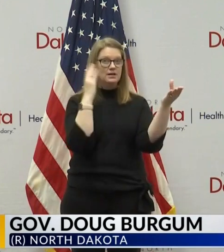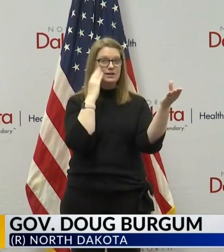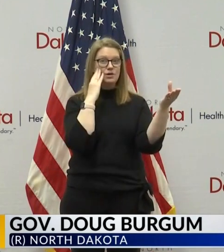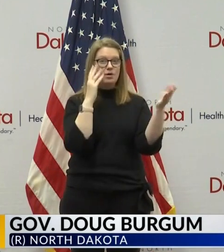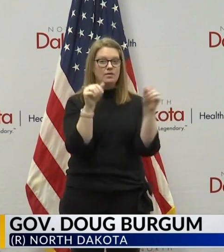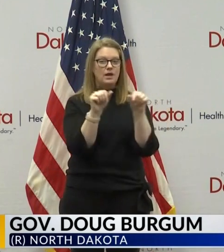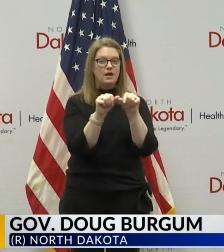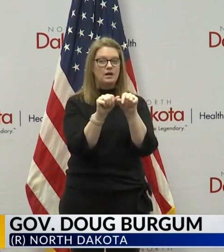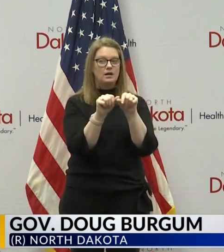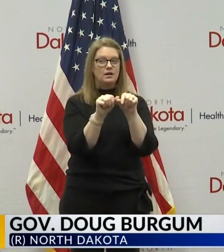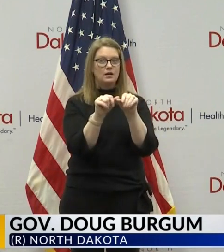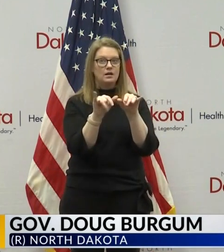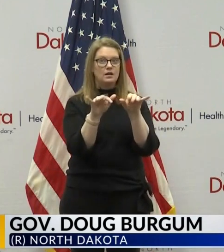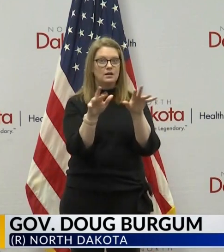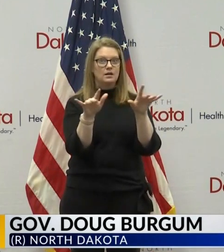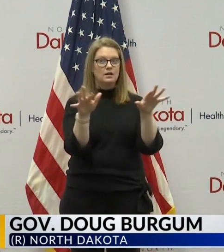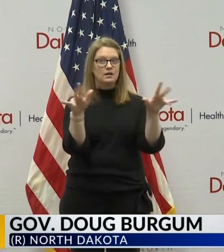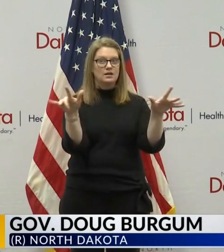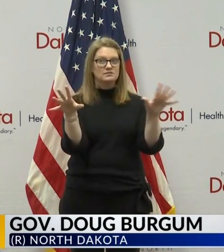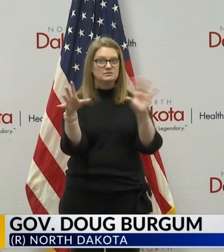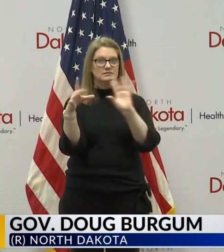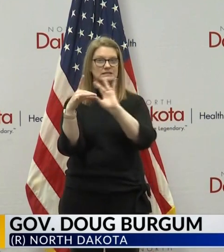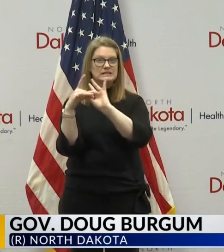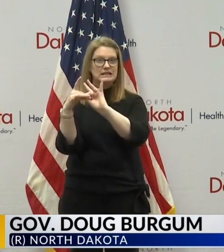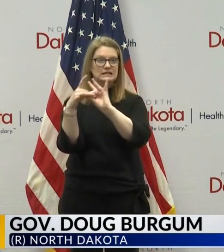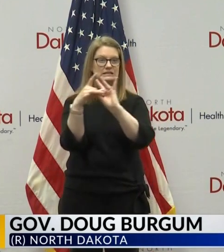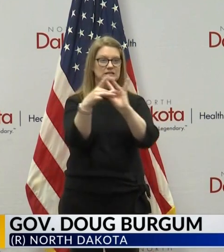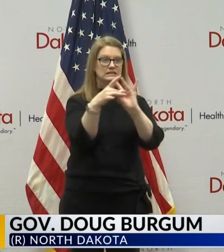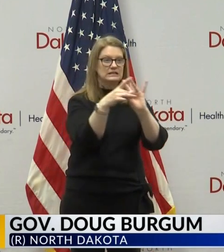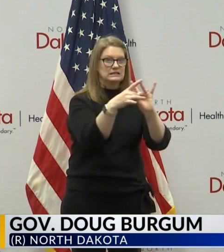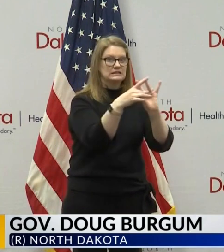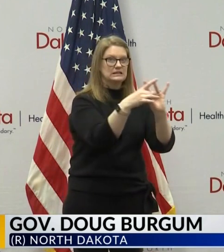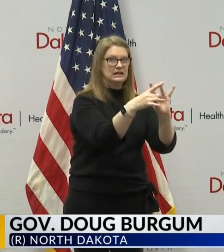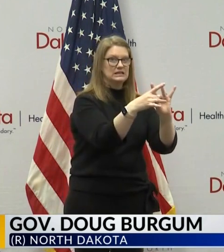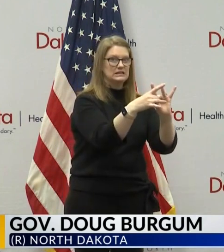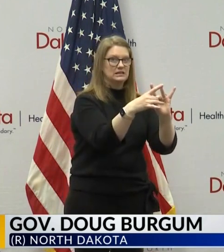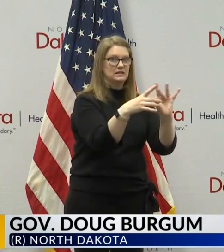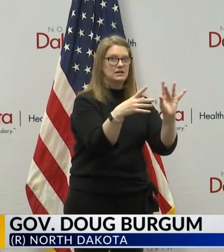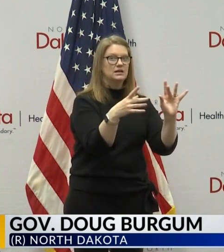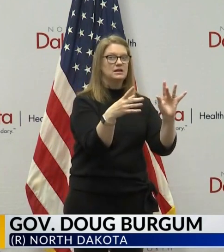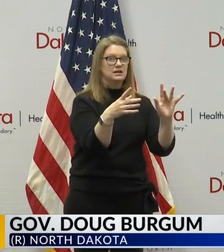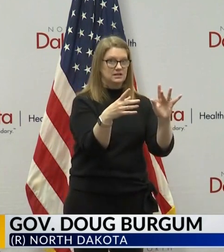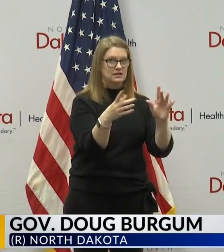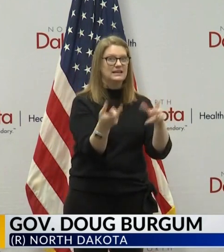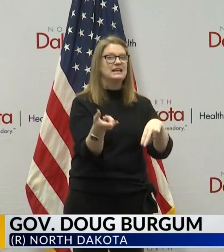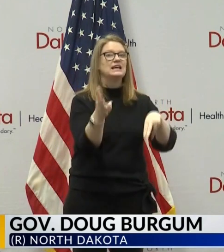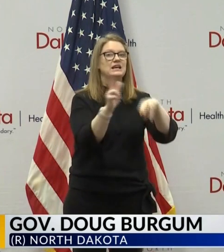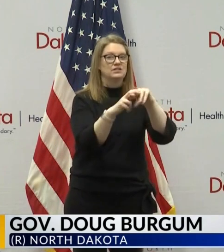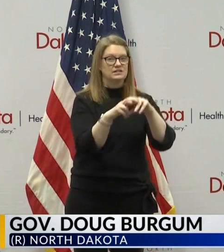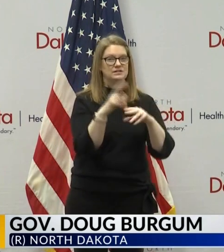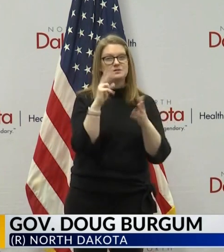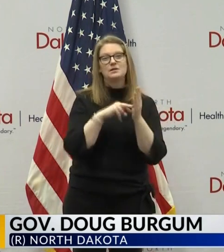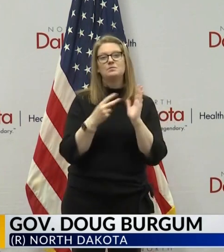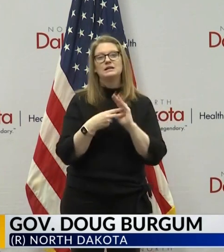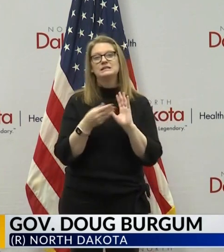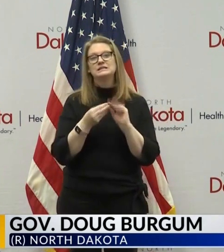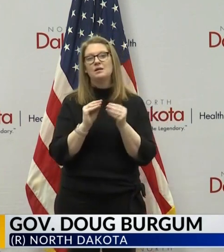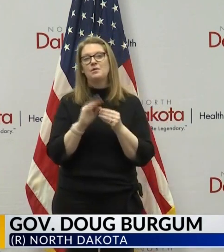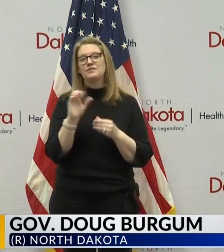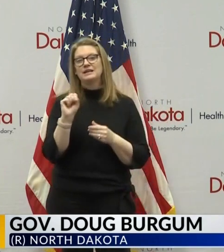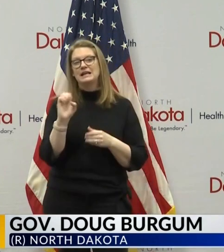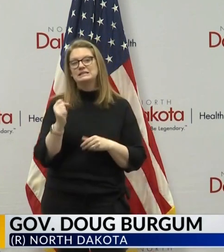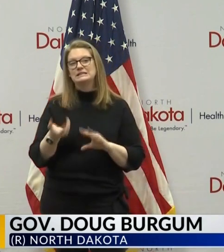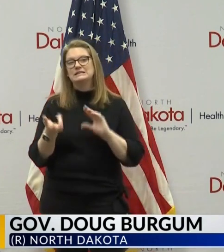connections probably increases, and therefore we would expect to see cases potentially increase. In talking